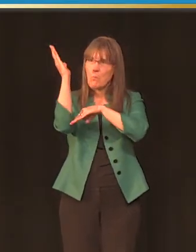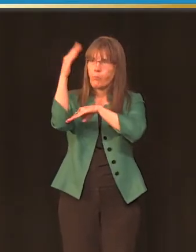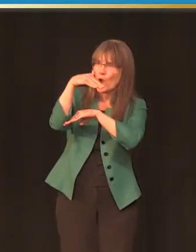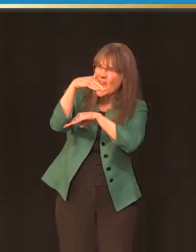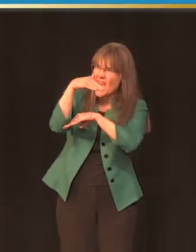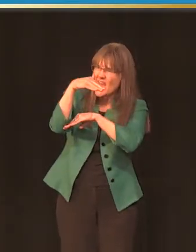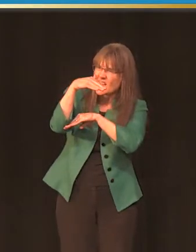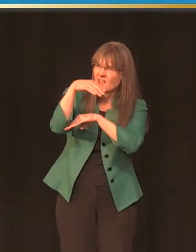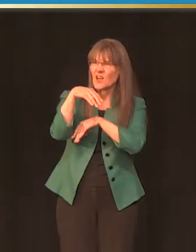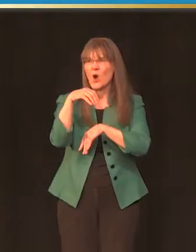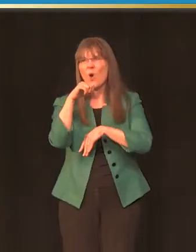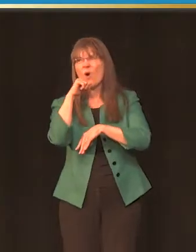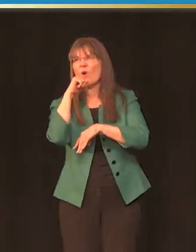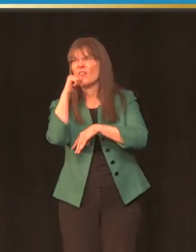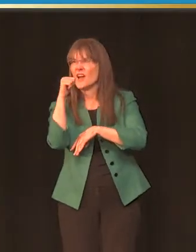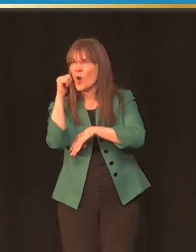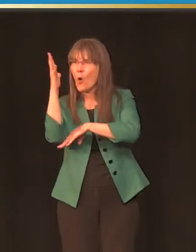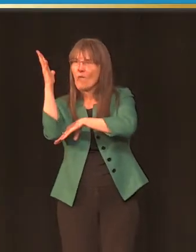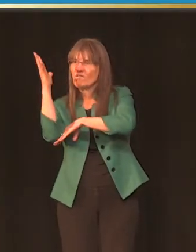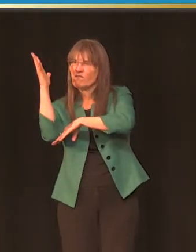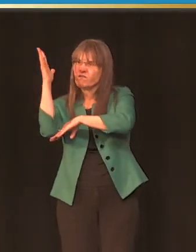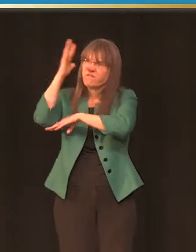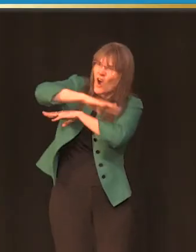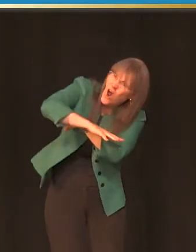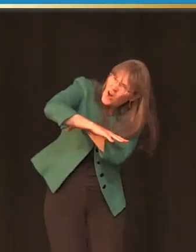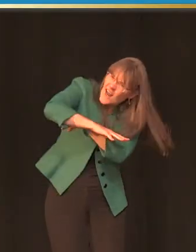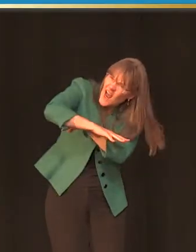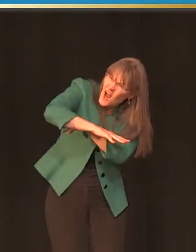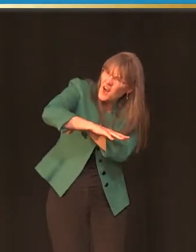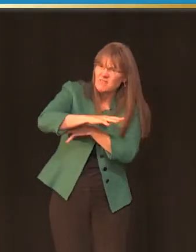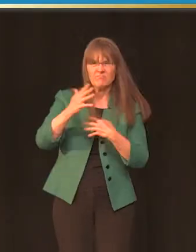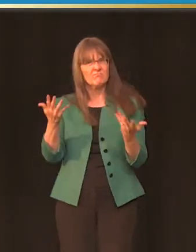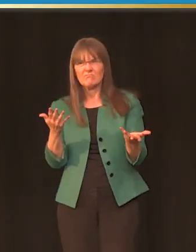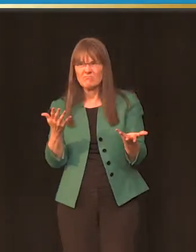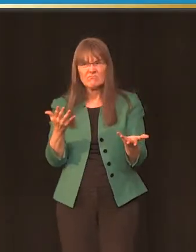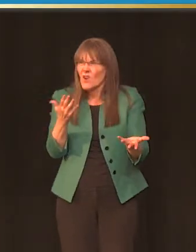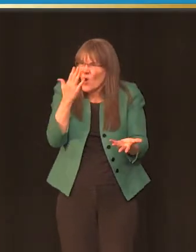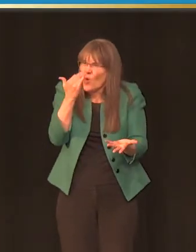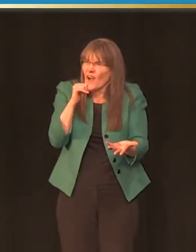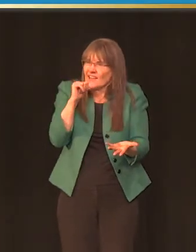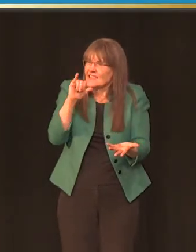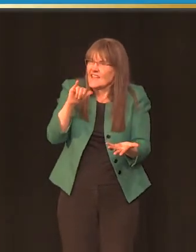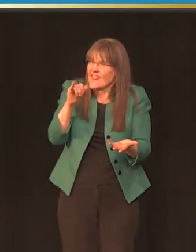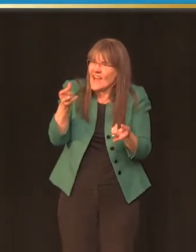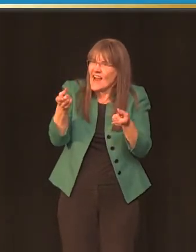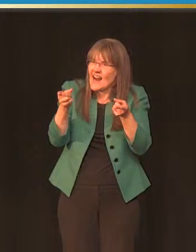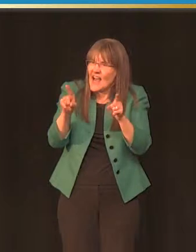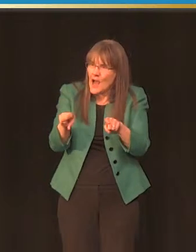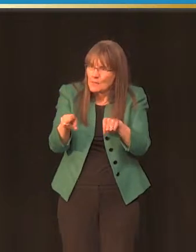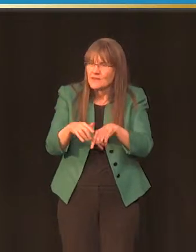Why, as they sway, do they not break? Or why don't they fall over?